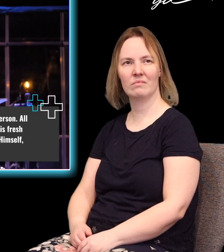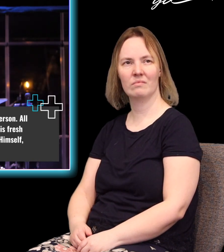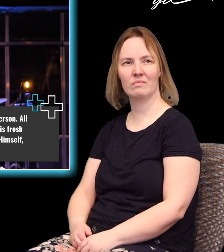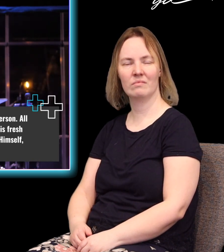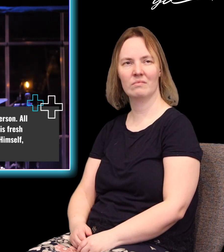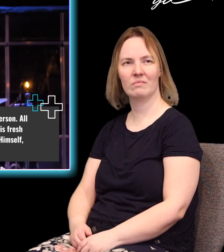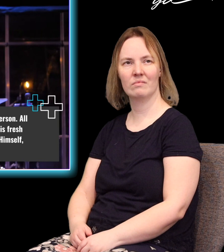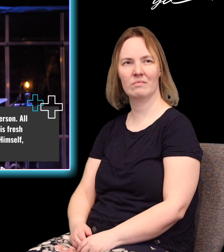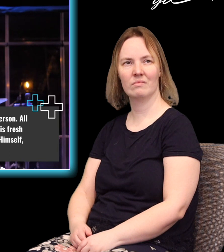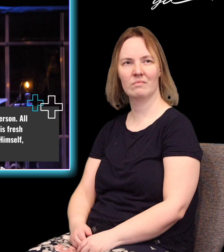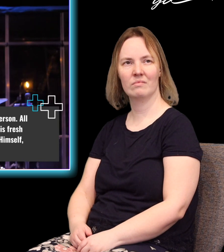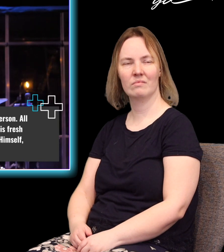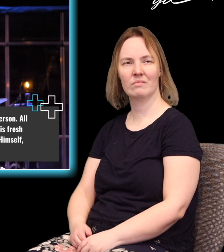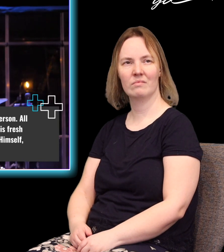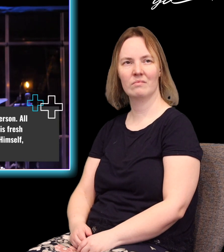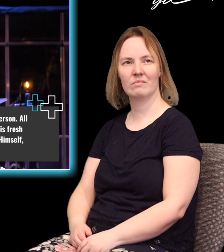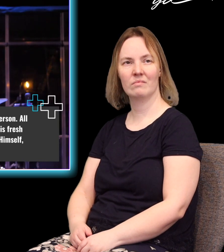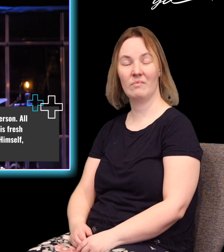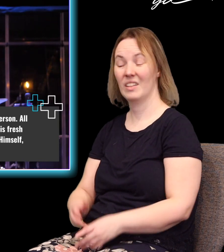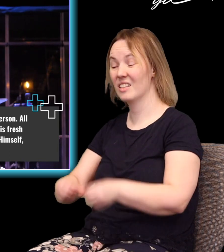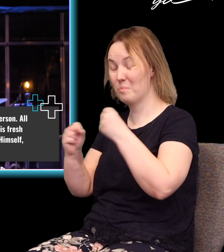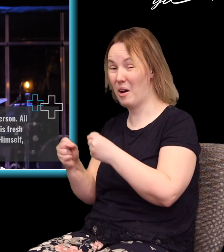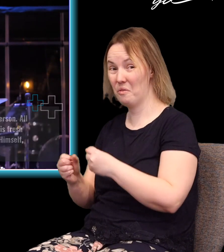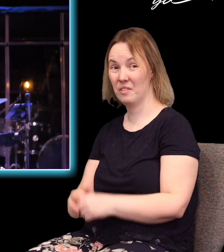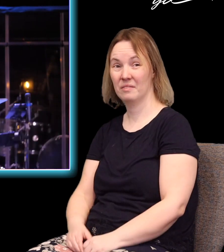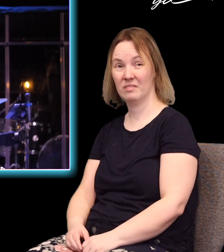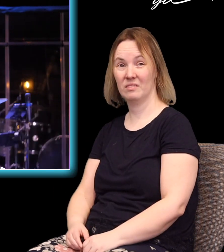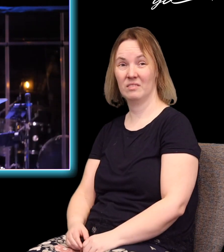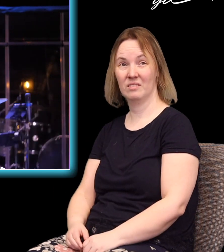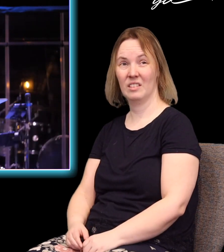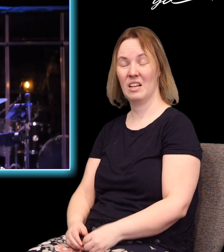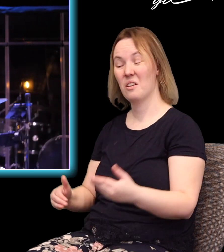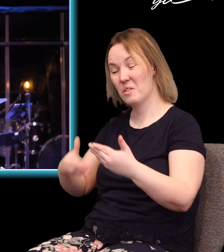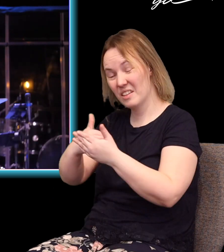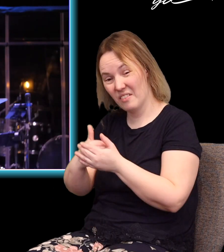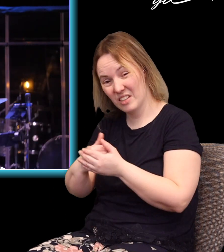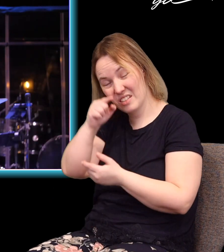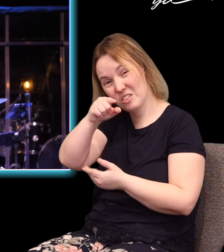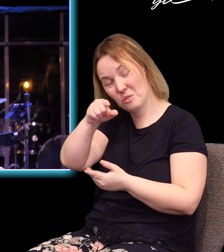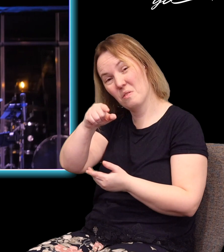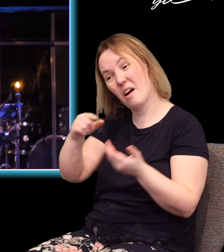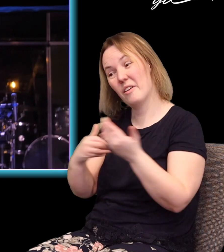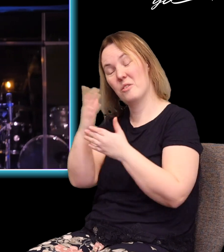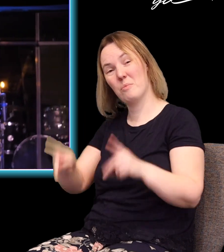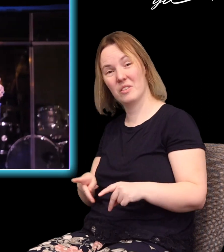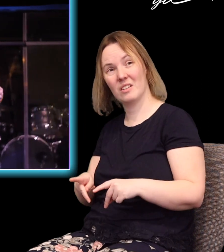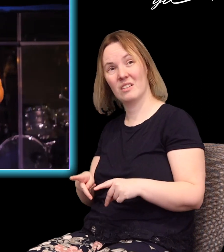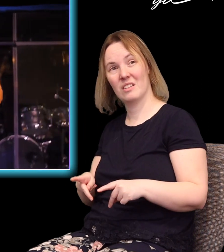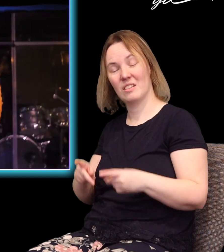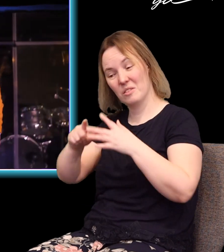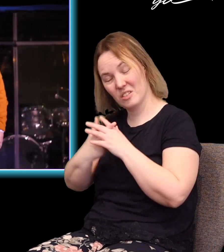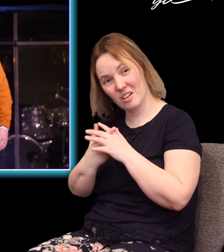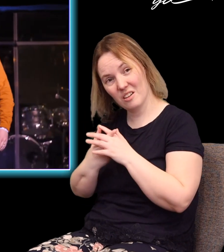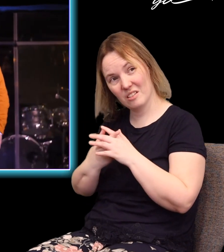reconciling others to God. That's powerful. You see, one of the evidences that you are a new person